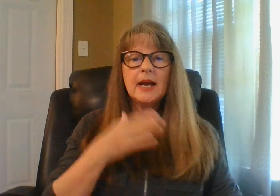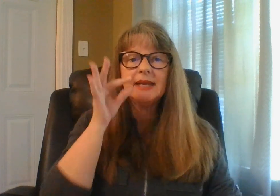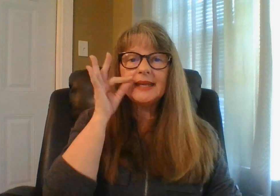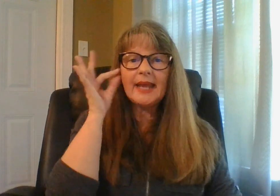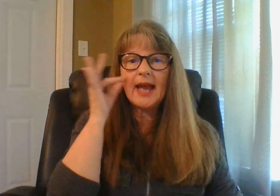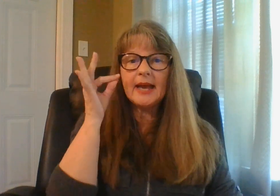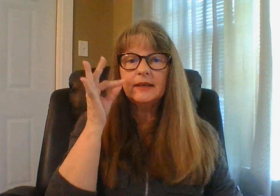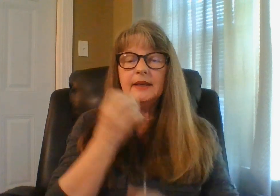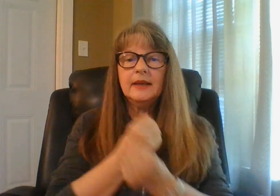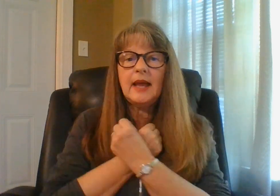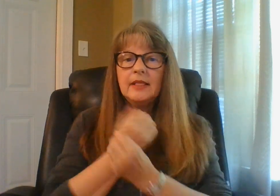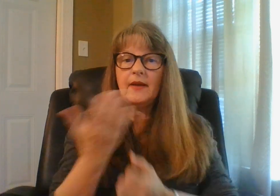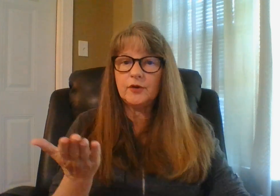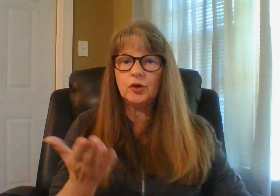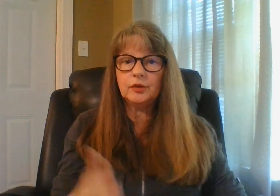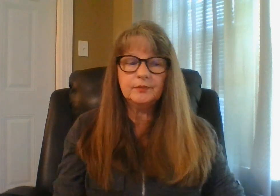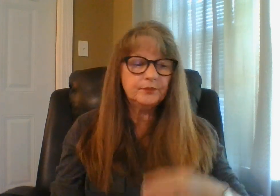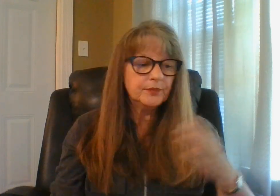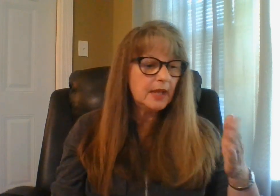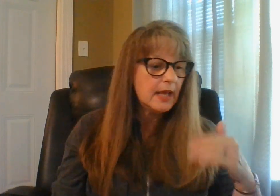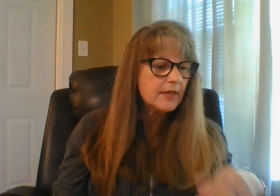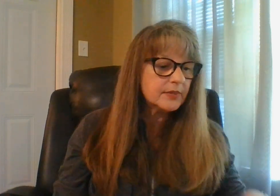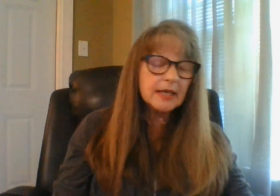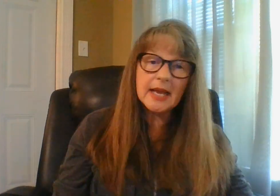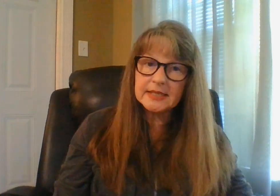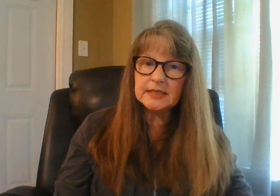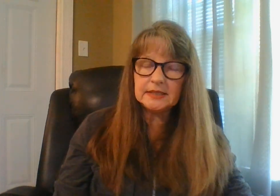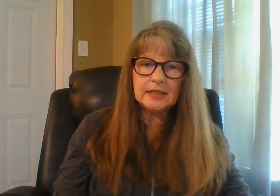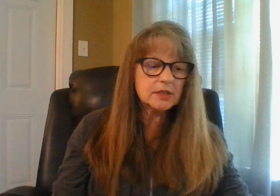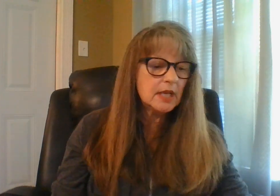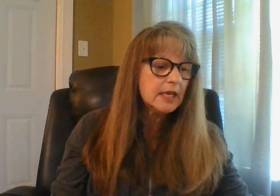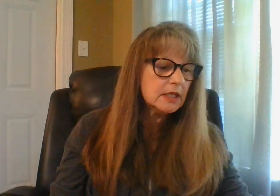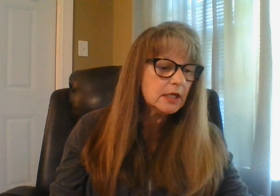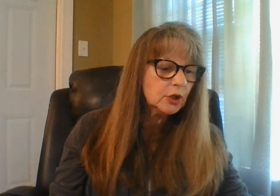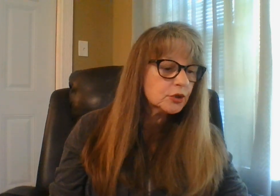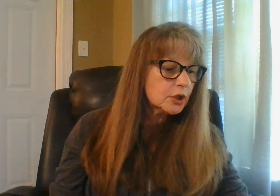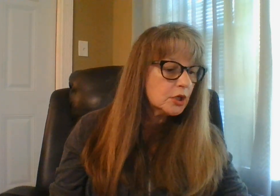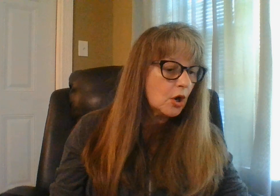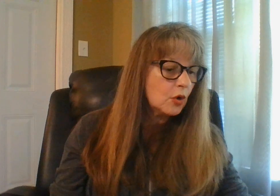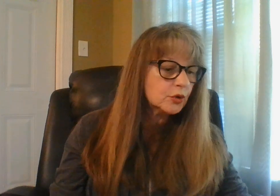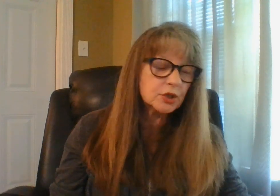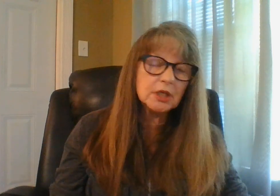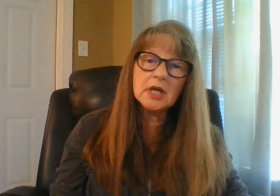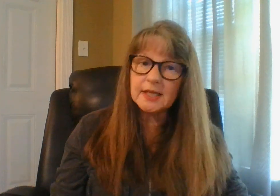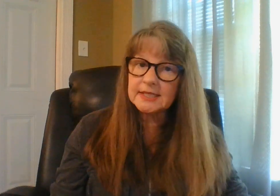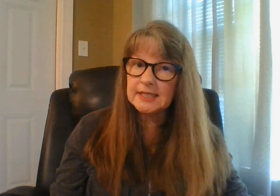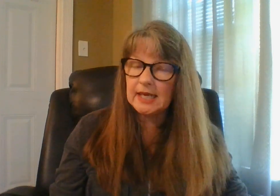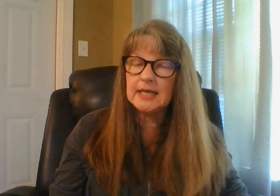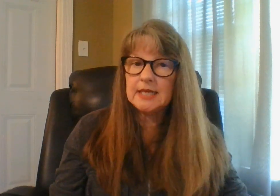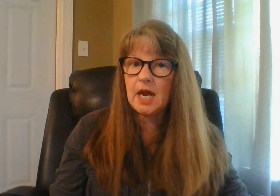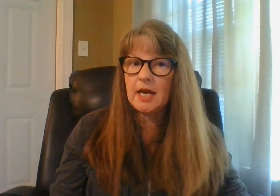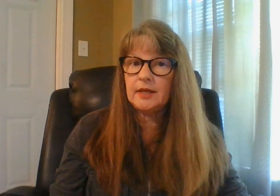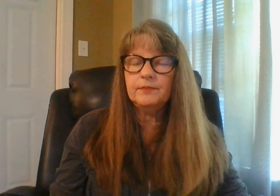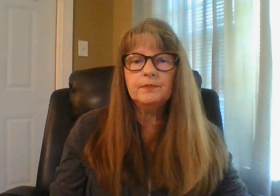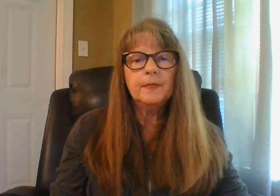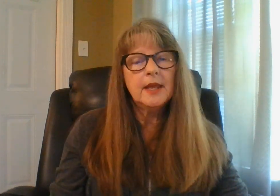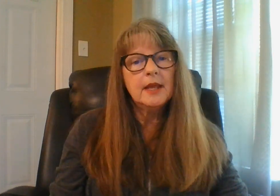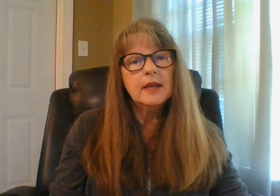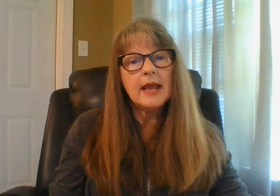My cat. I love her. The next sentence, years ago, she got sick and died.